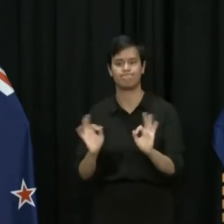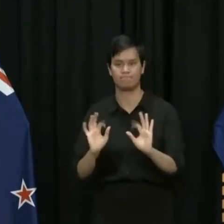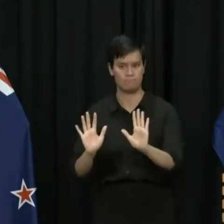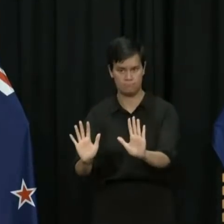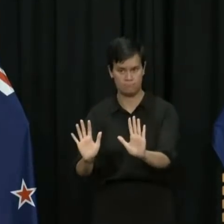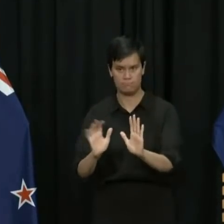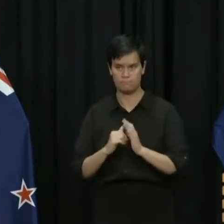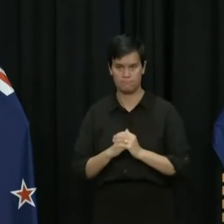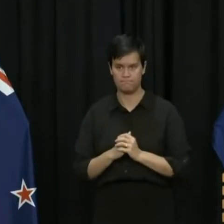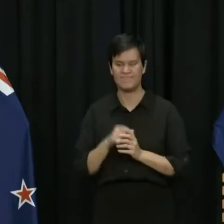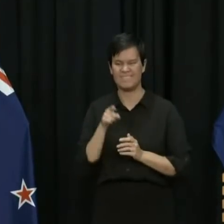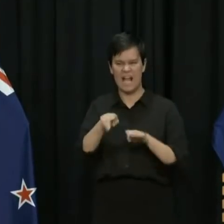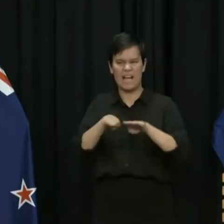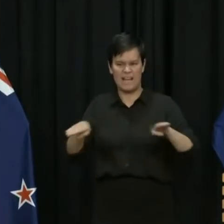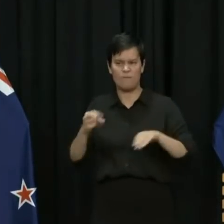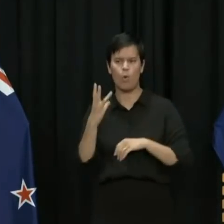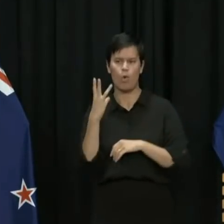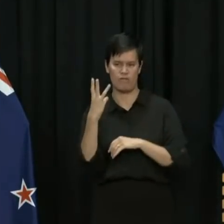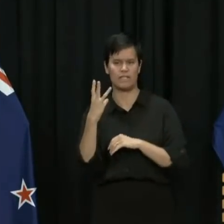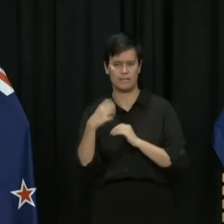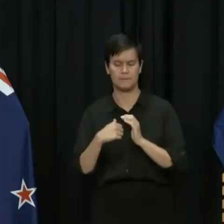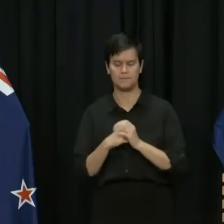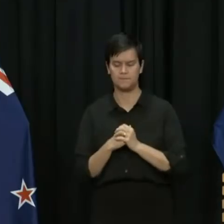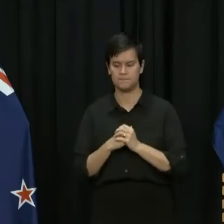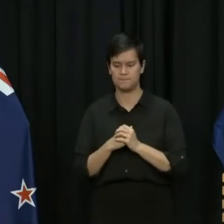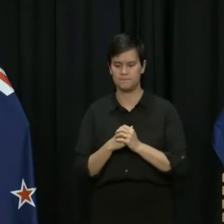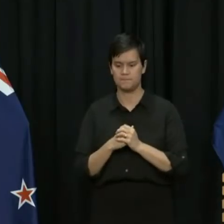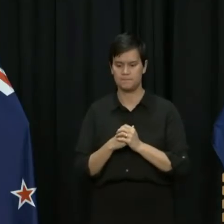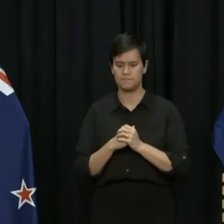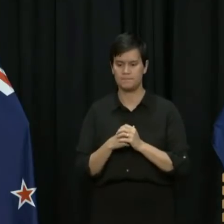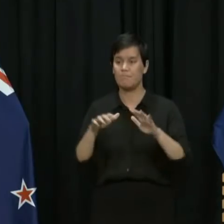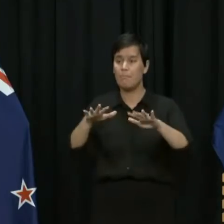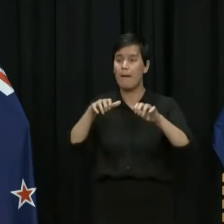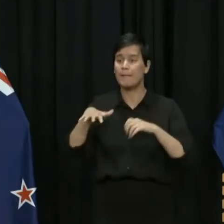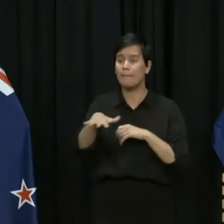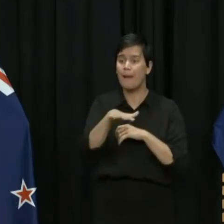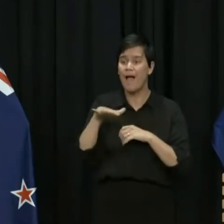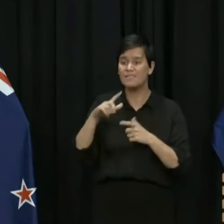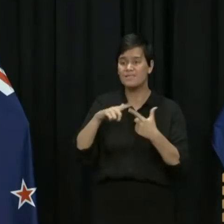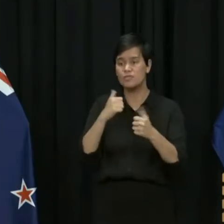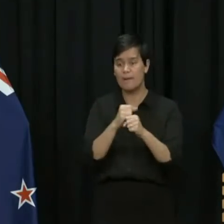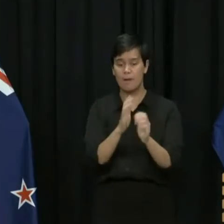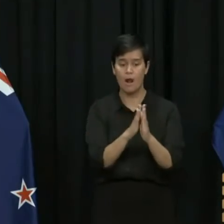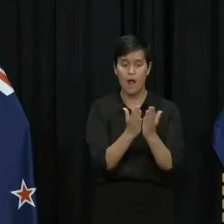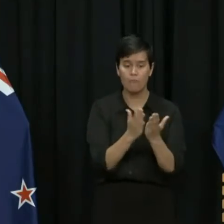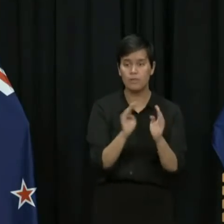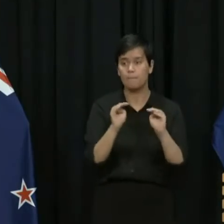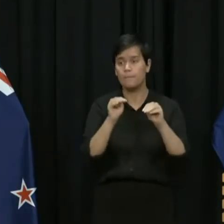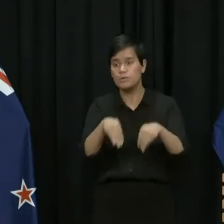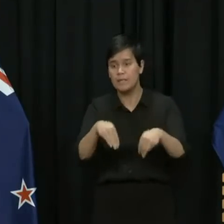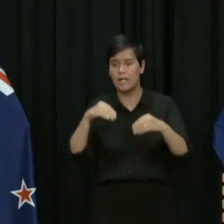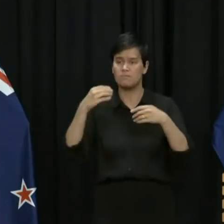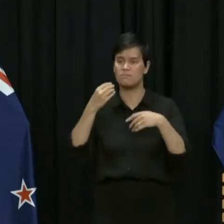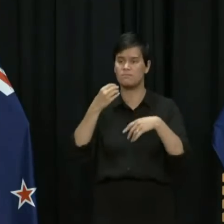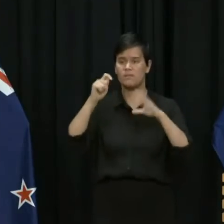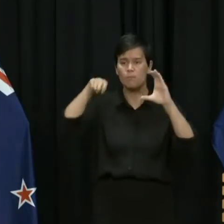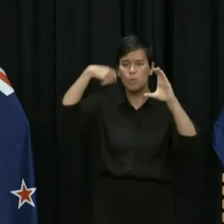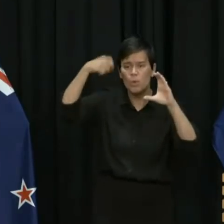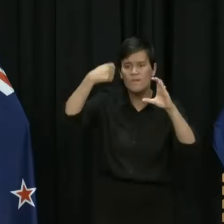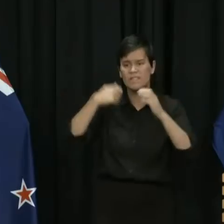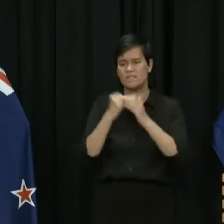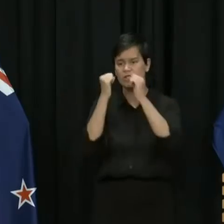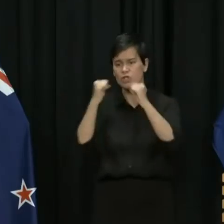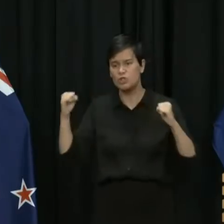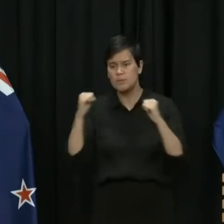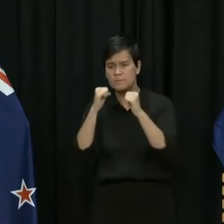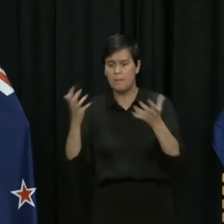our goals at level 3. Public venues, you'll remember, do close. For example, libraries, museums, cinemas, food courts, gyms,